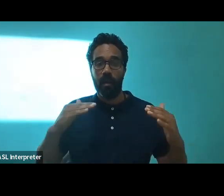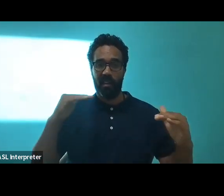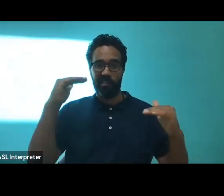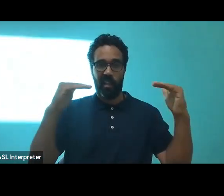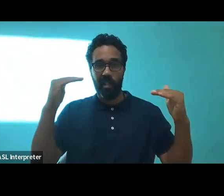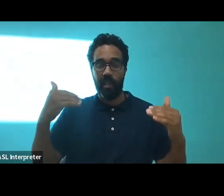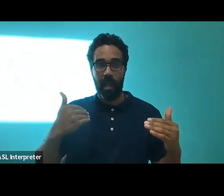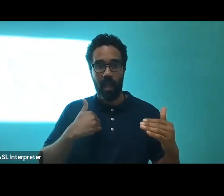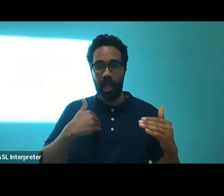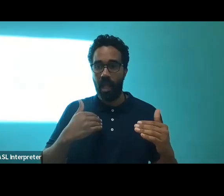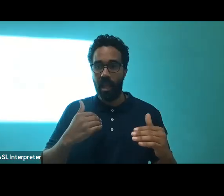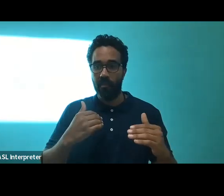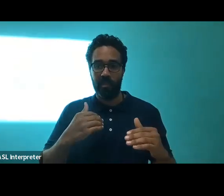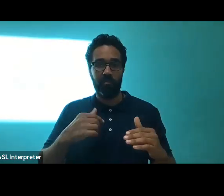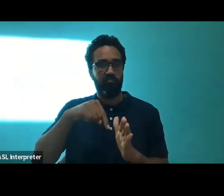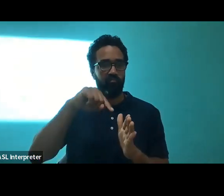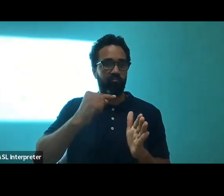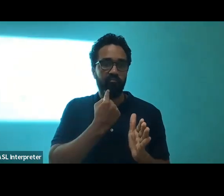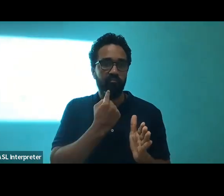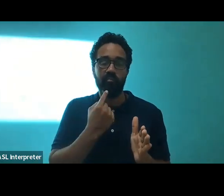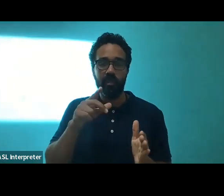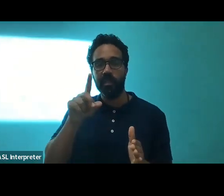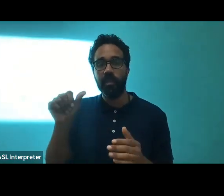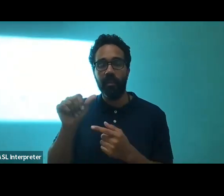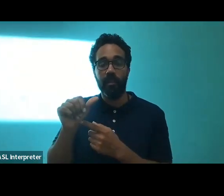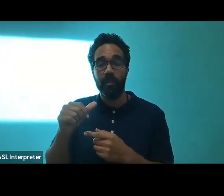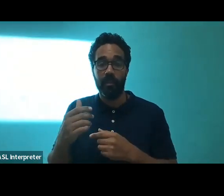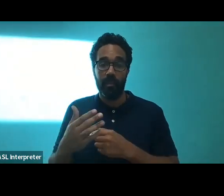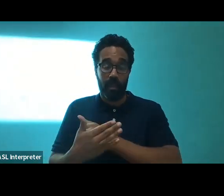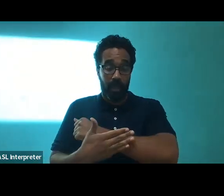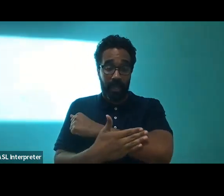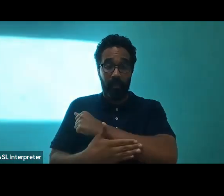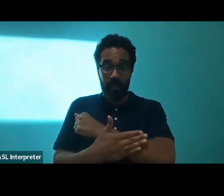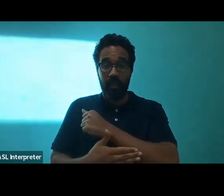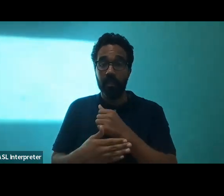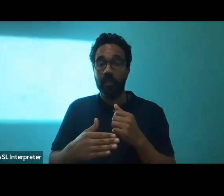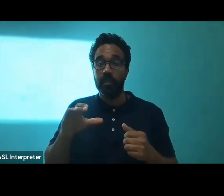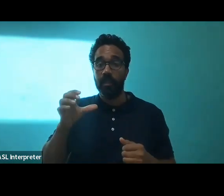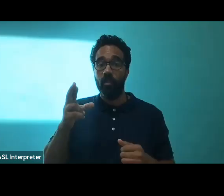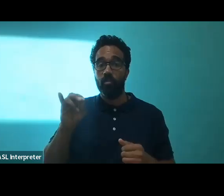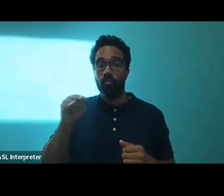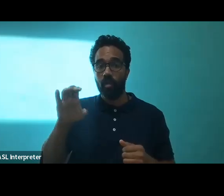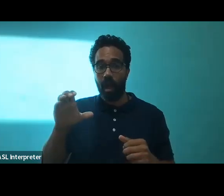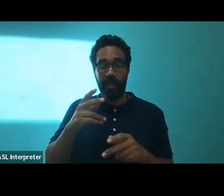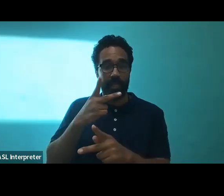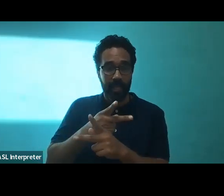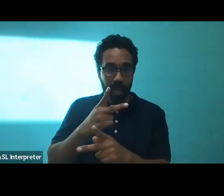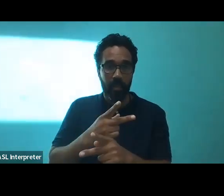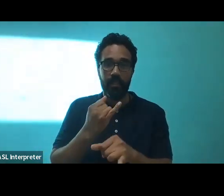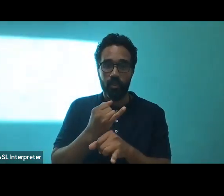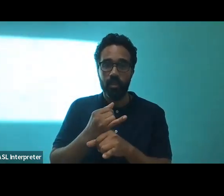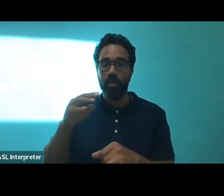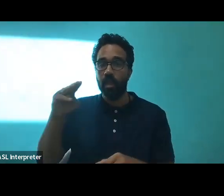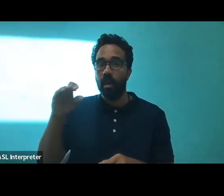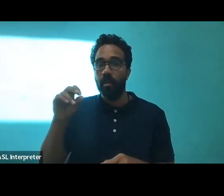significant disabilities at the County Chronic Care Institution in Monroe County,